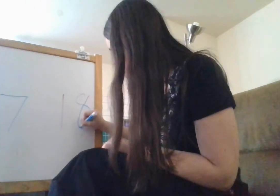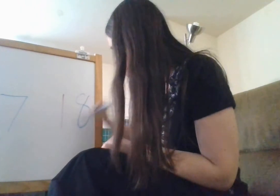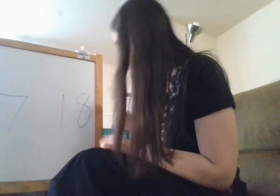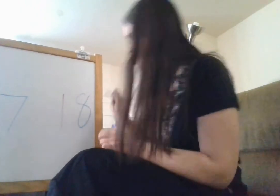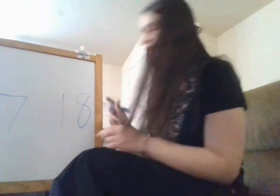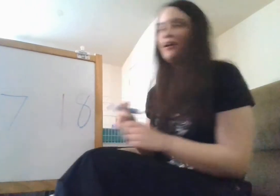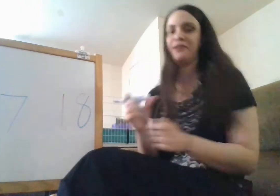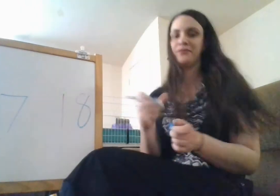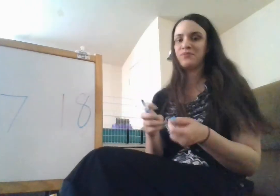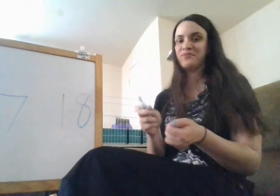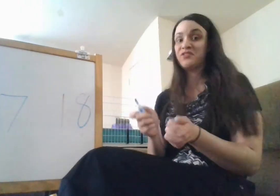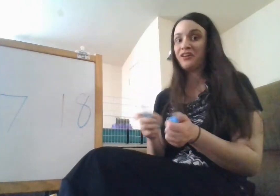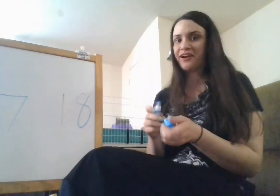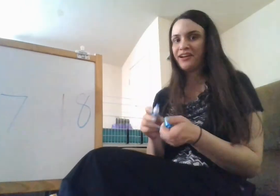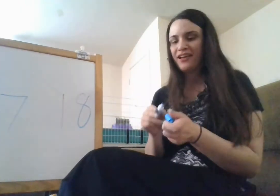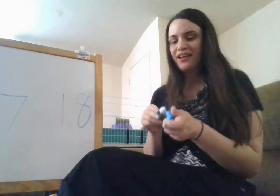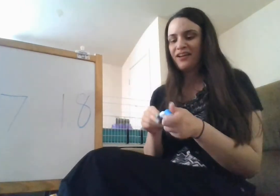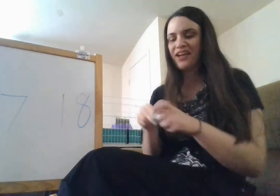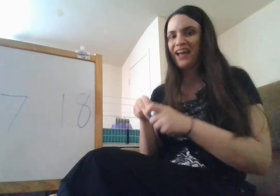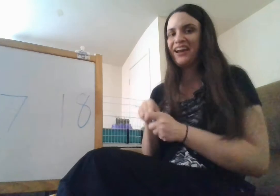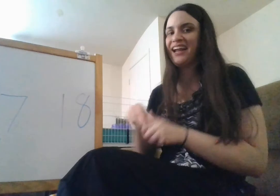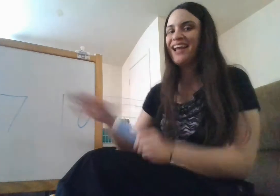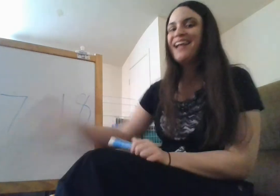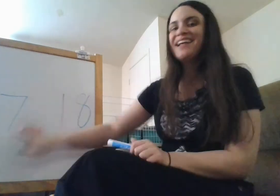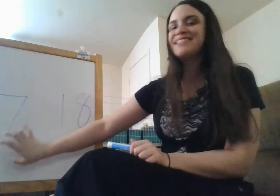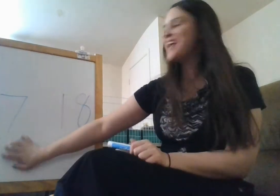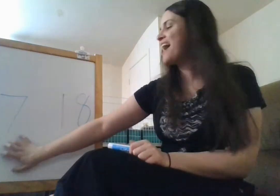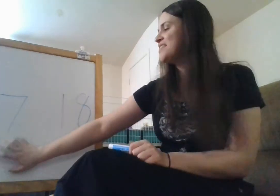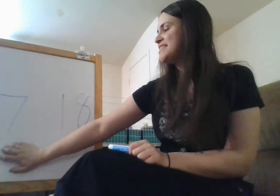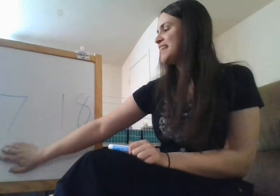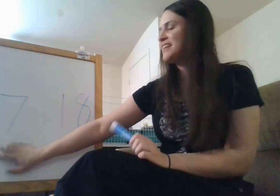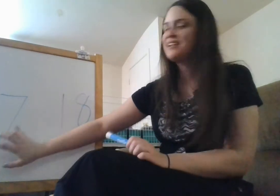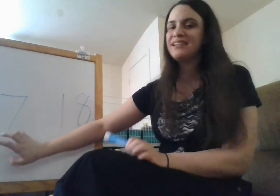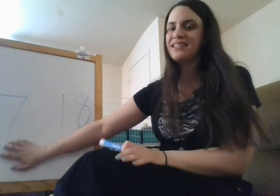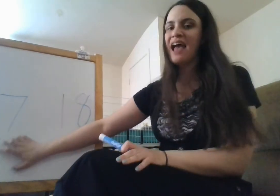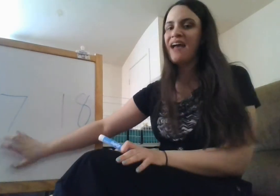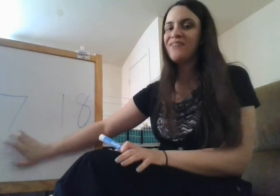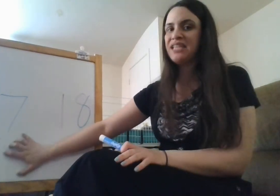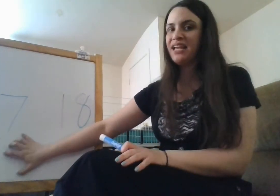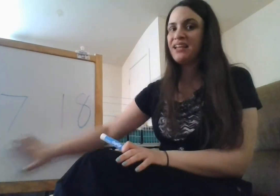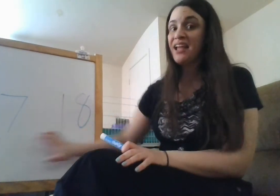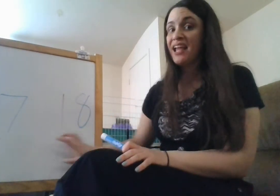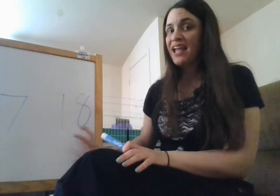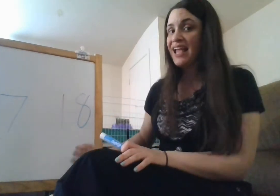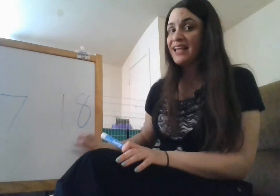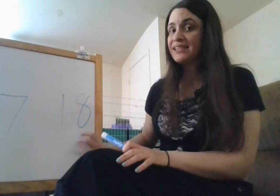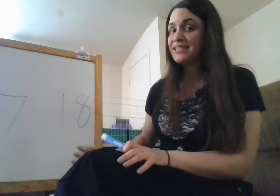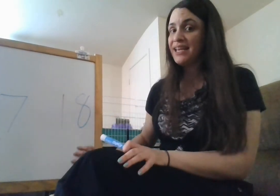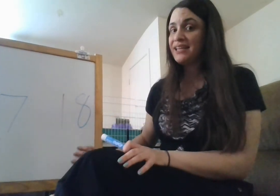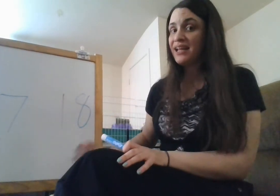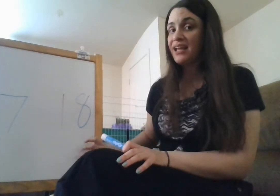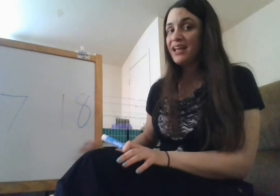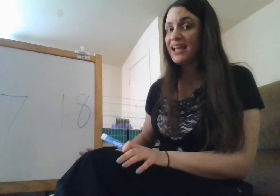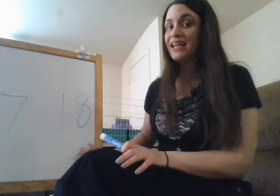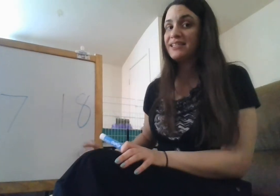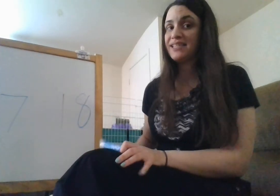Sort of better. I don't know. Sorry. Okay, ready? 17, 17, 18,